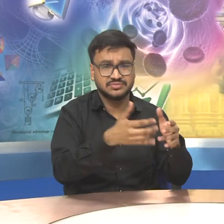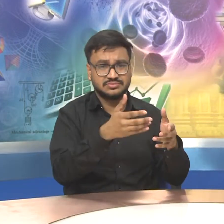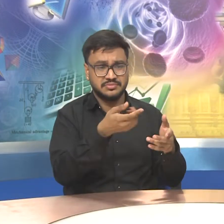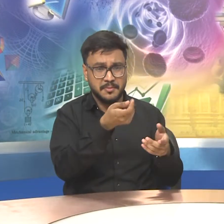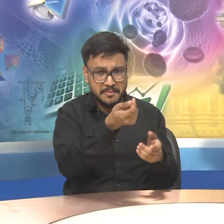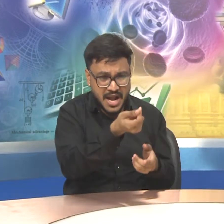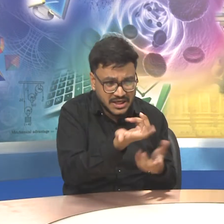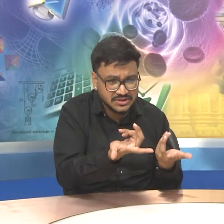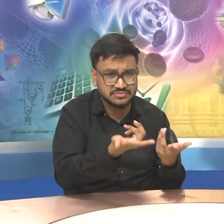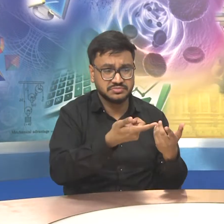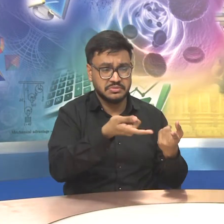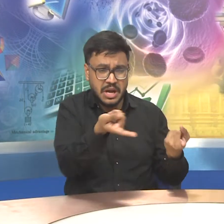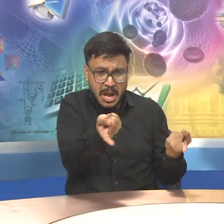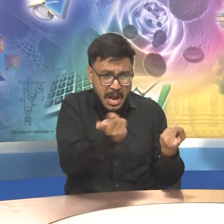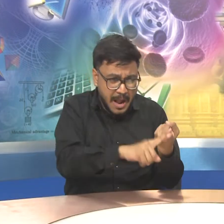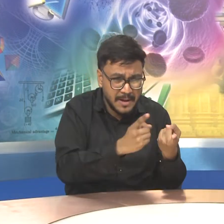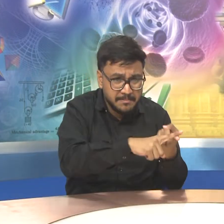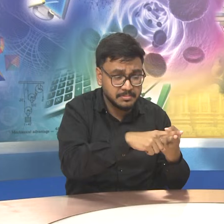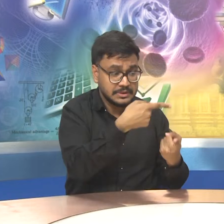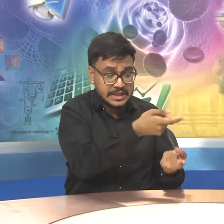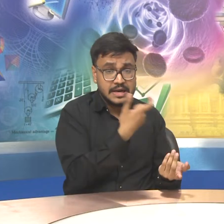There is a civil cases which is related to